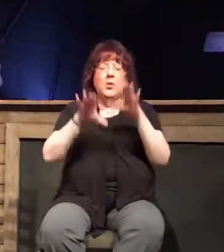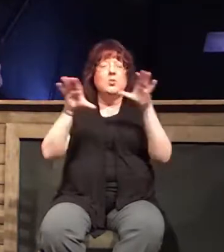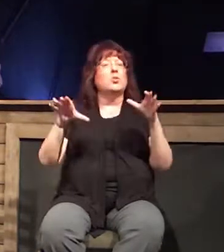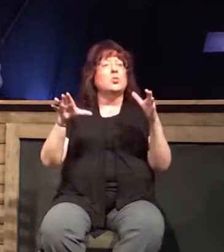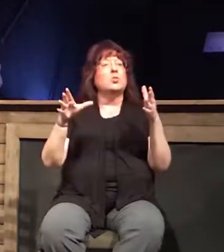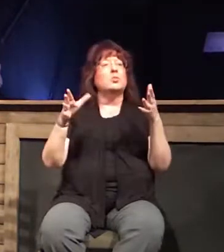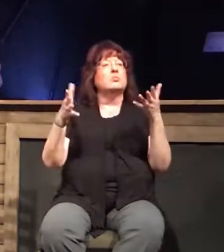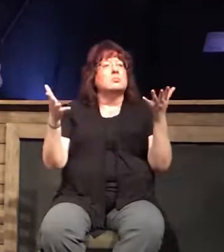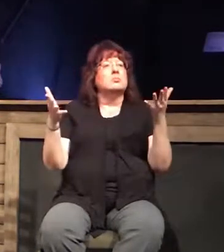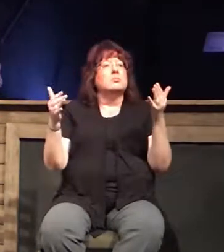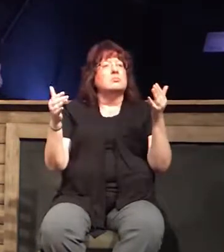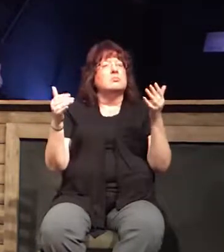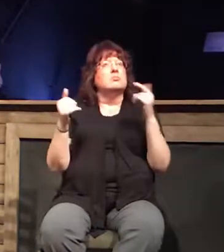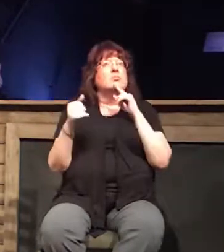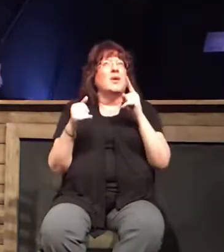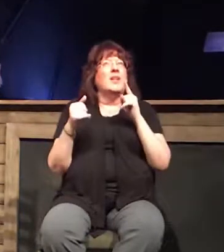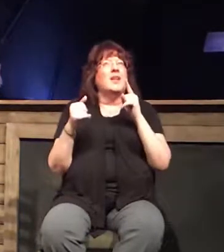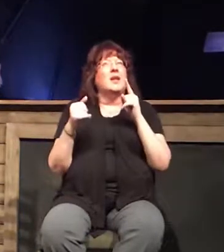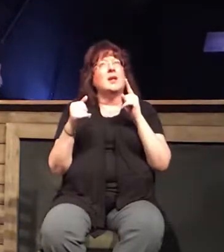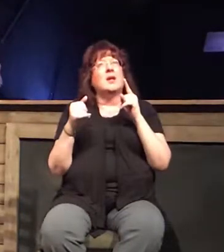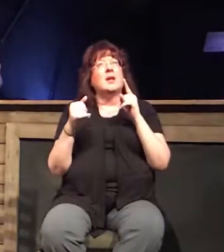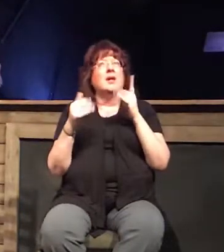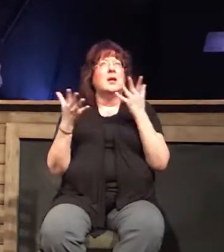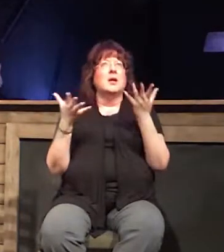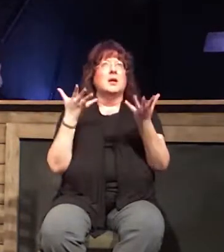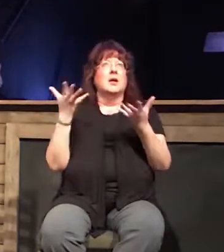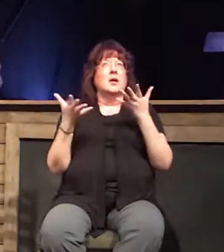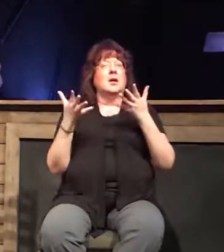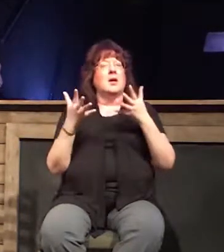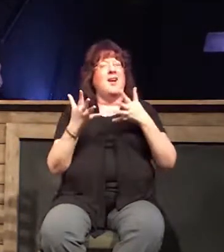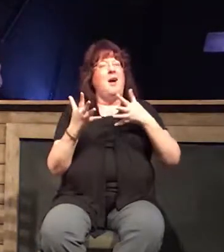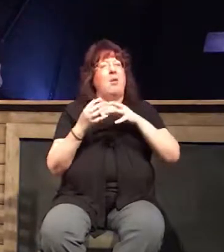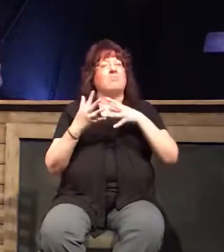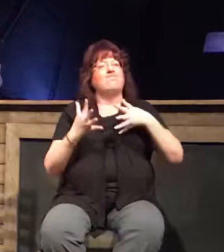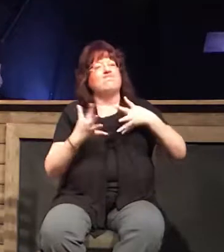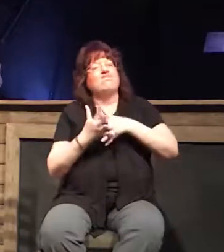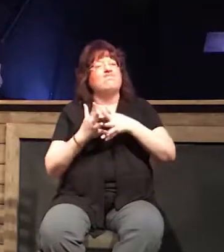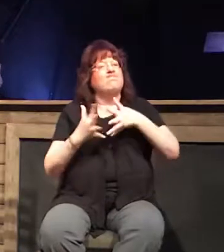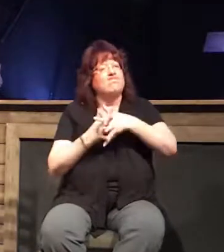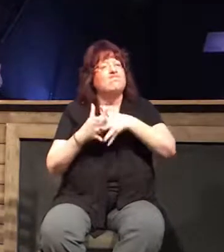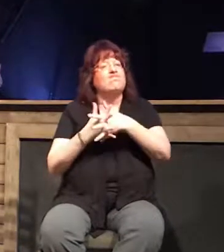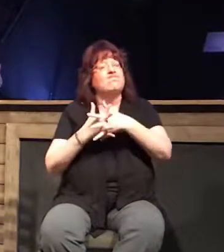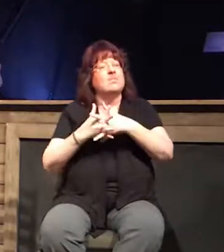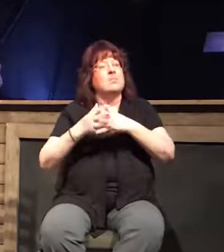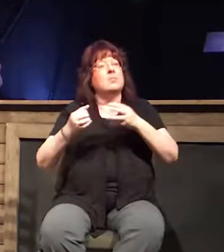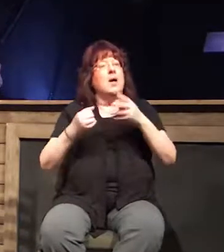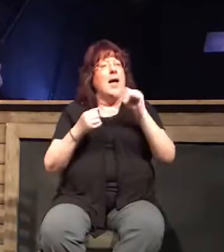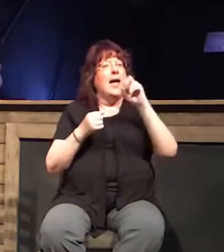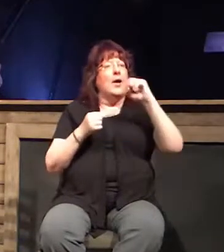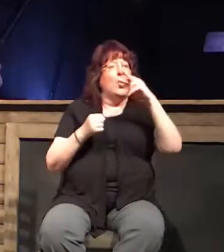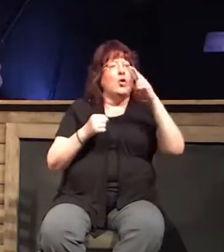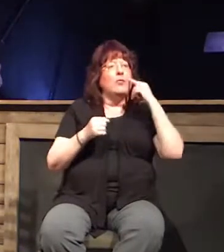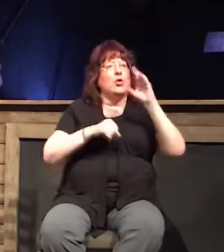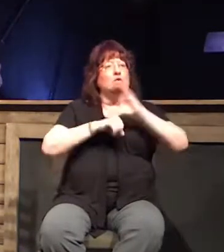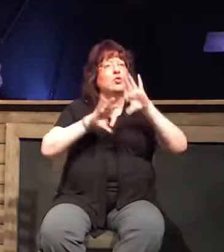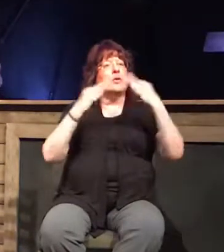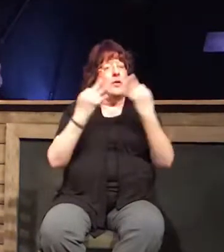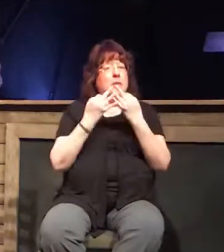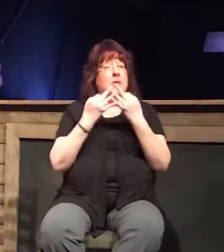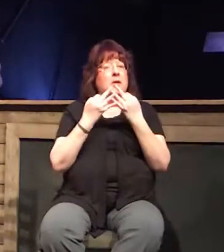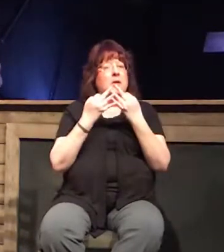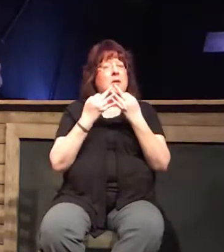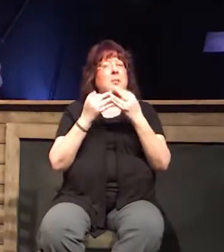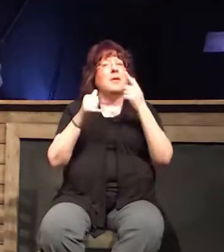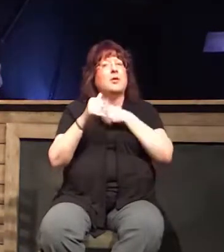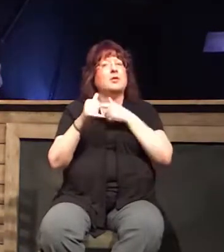do. It's really our catalyst, our anchor, if you will, as a church family. And so before I get to that,